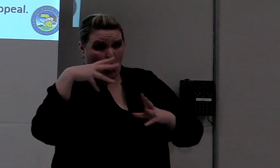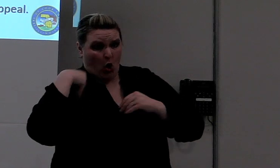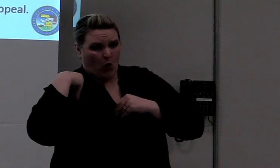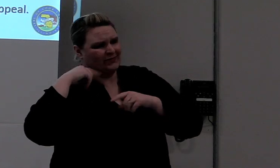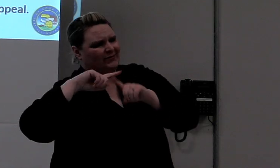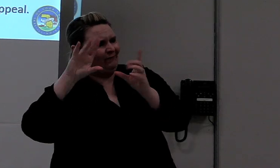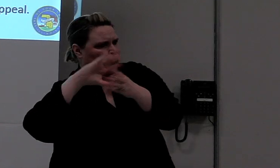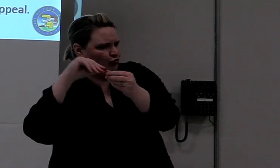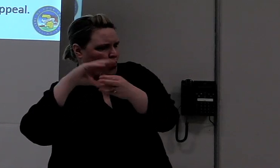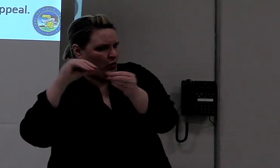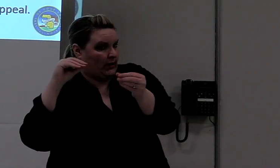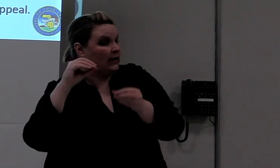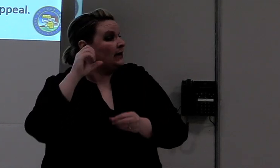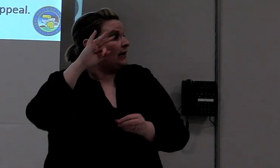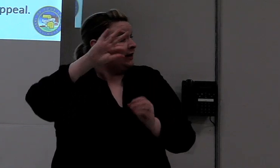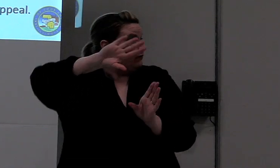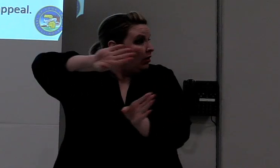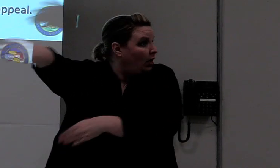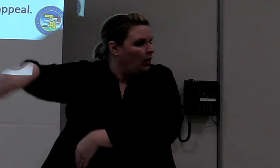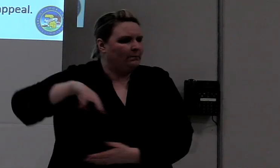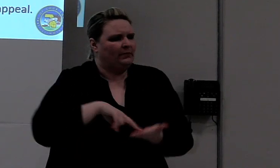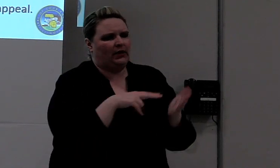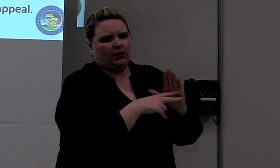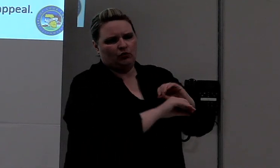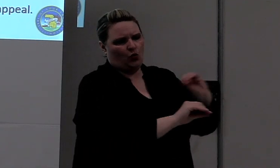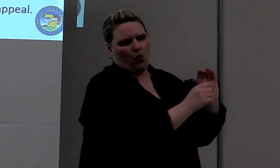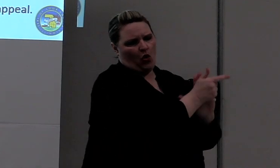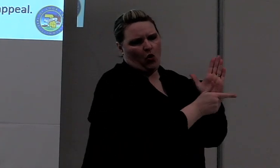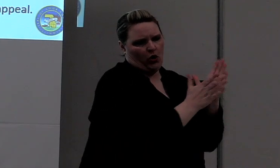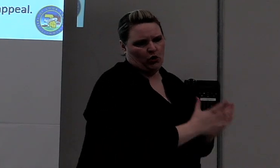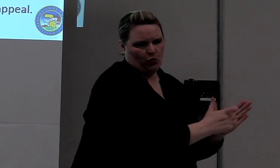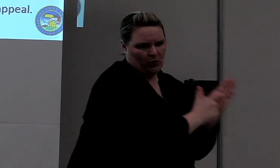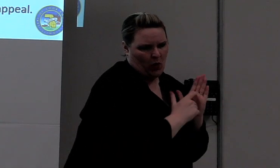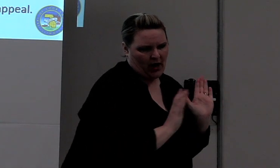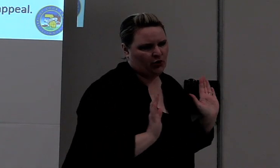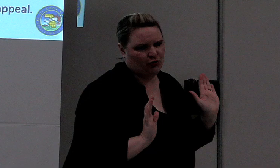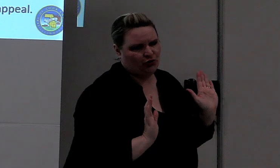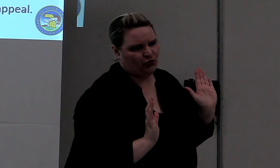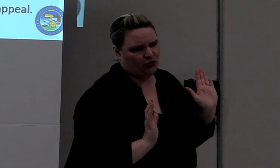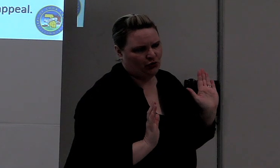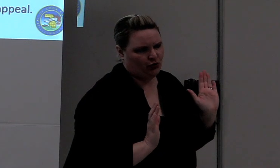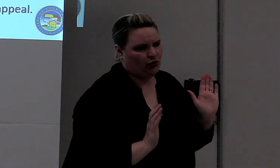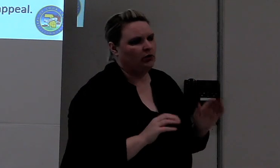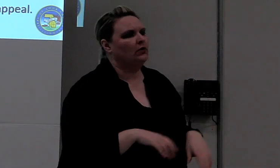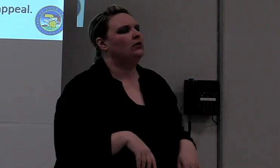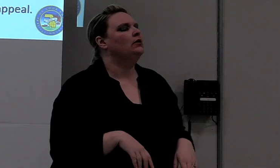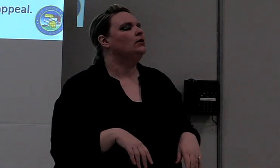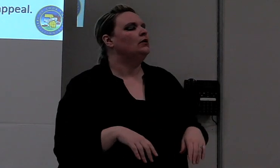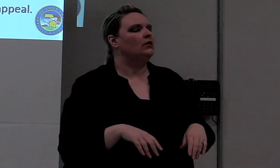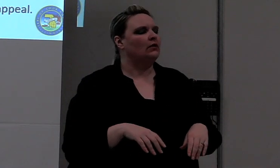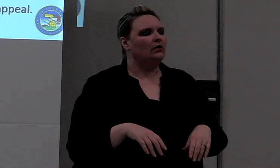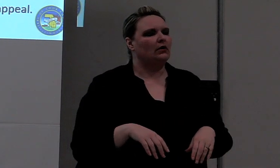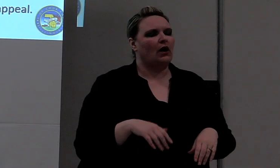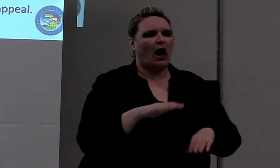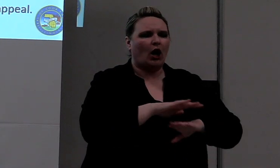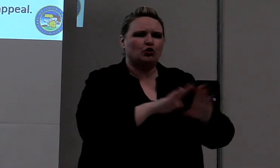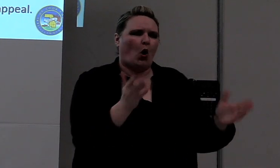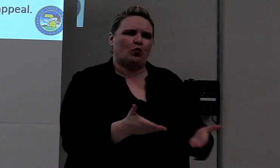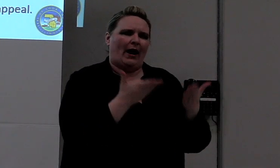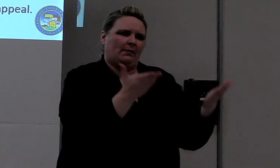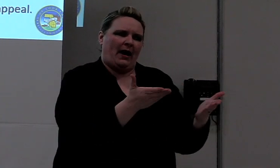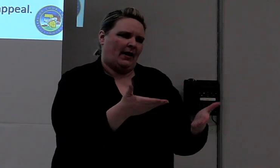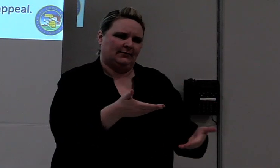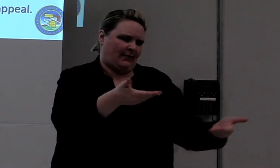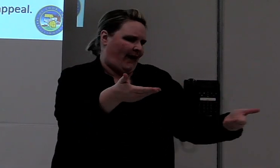not need to hire an attorney. As the assessor opined on, I wouldn't recommend hiring an